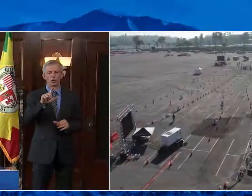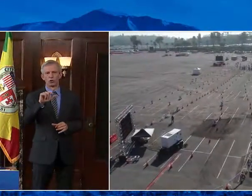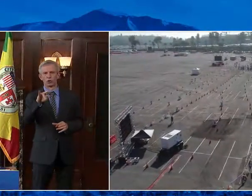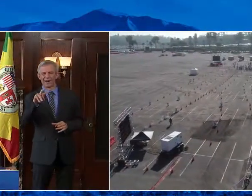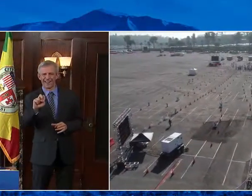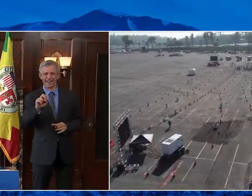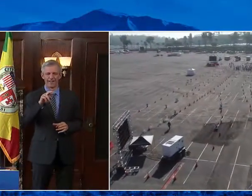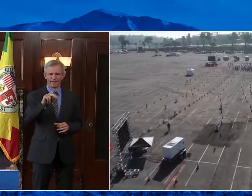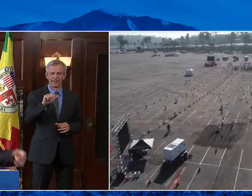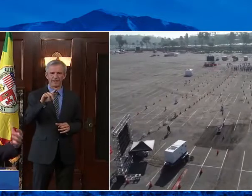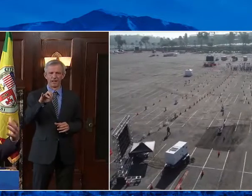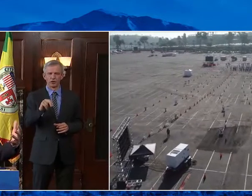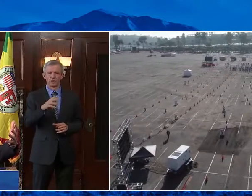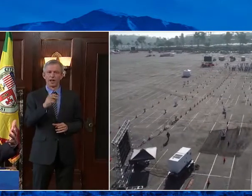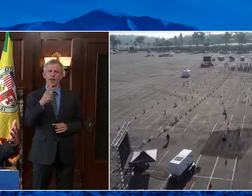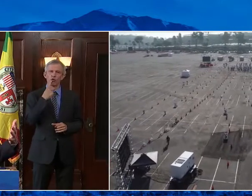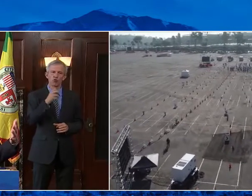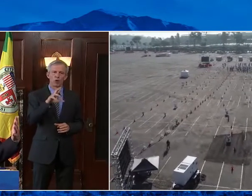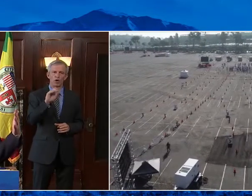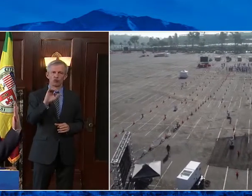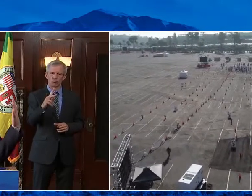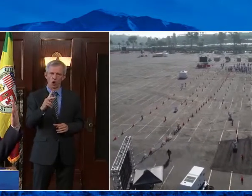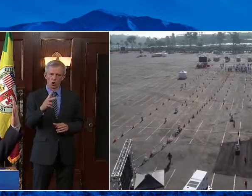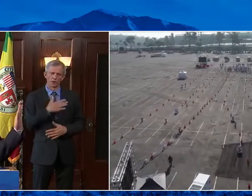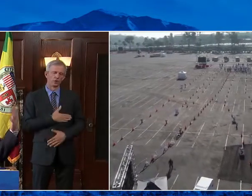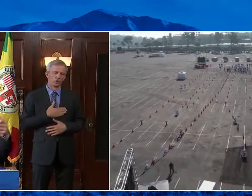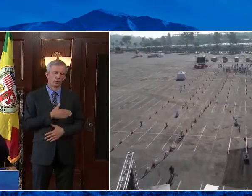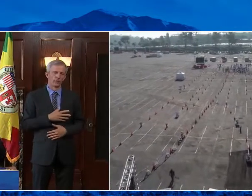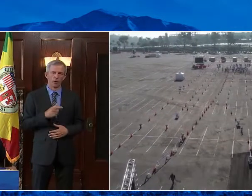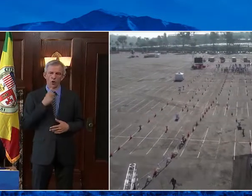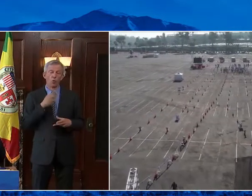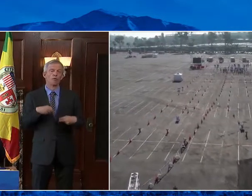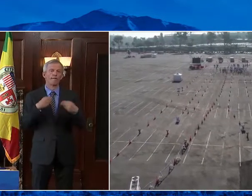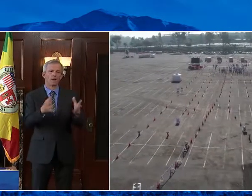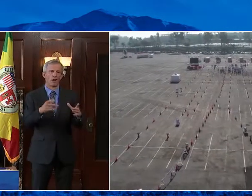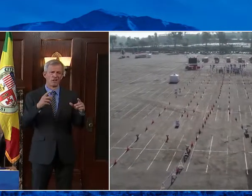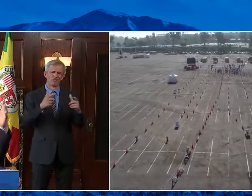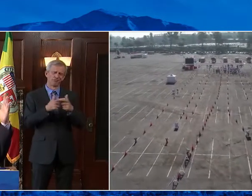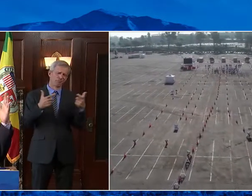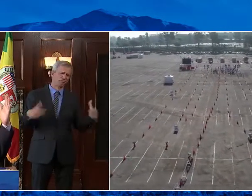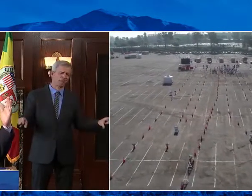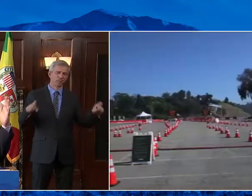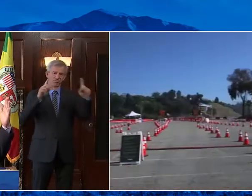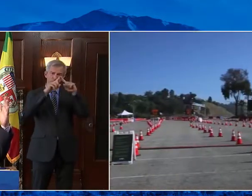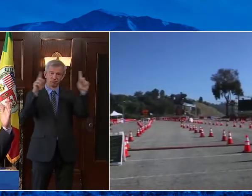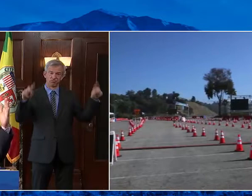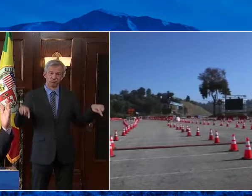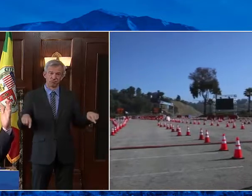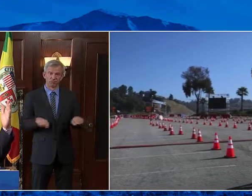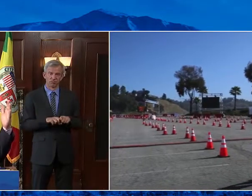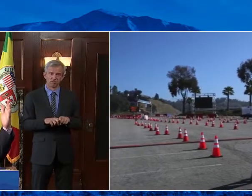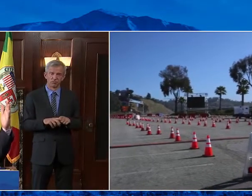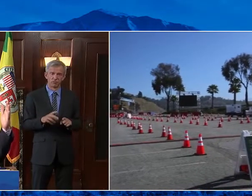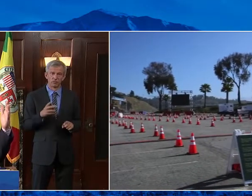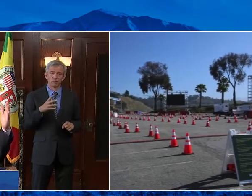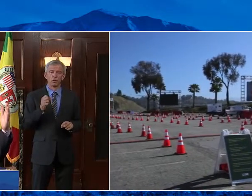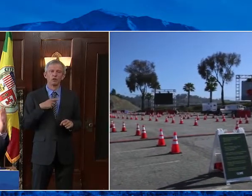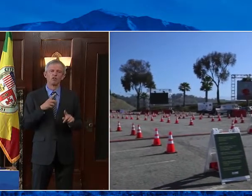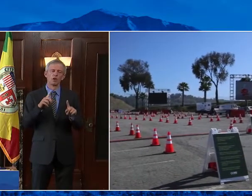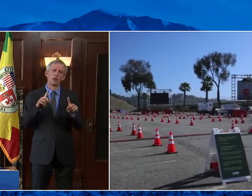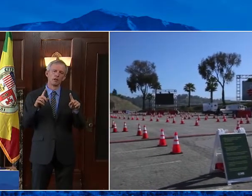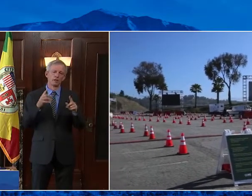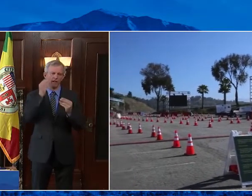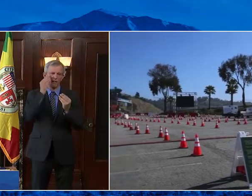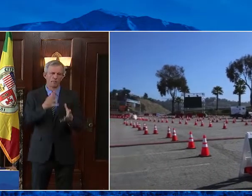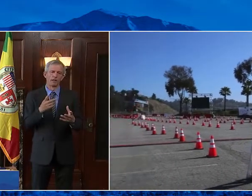and Red Rock Entertainment, who have provided great screens. There's a so you can find out how to do the test before you get through the